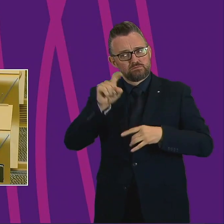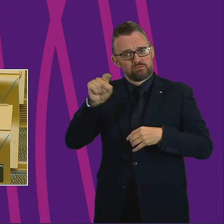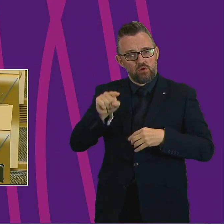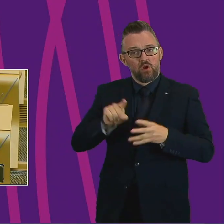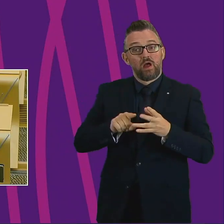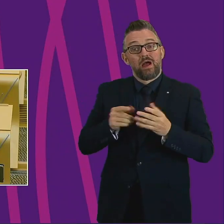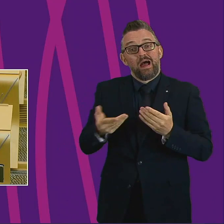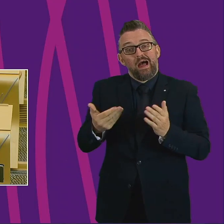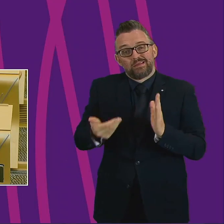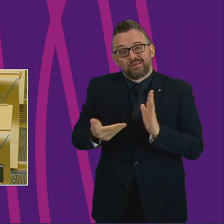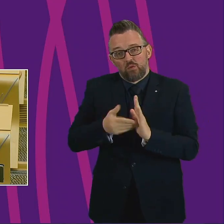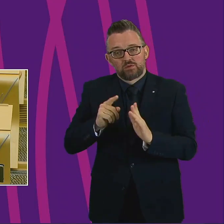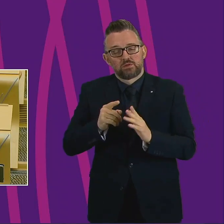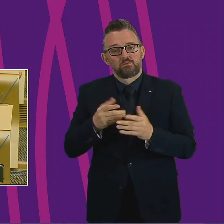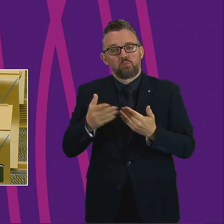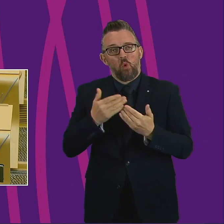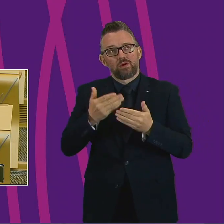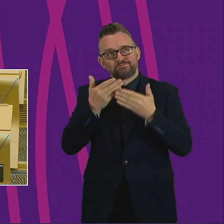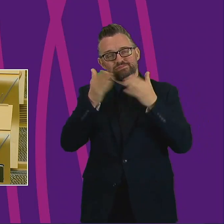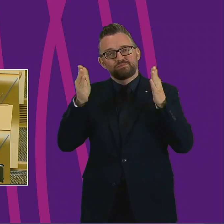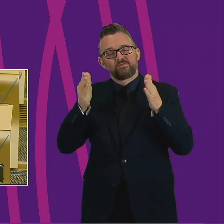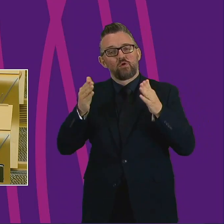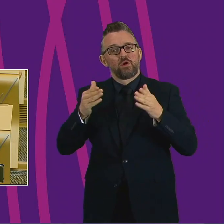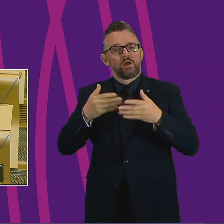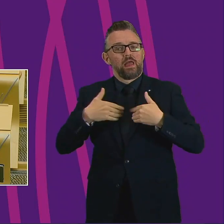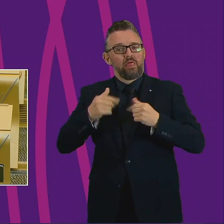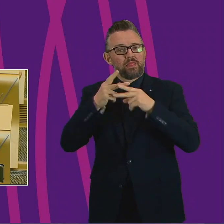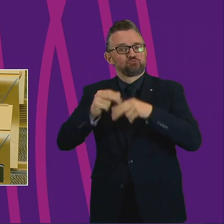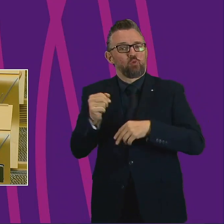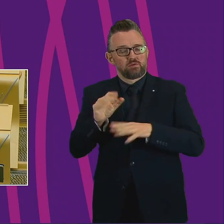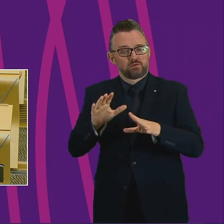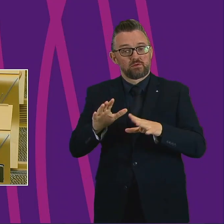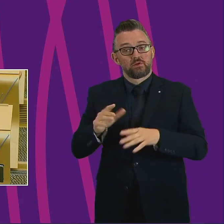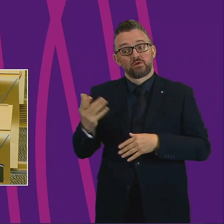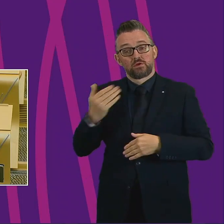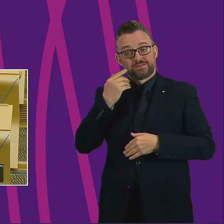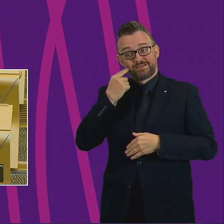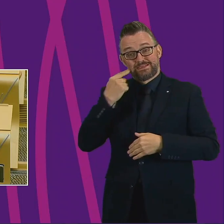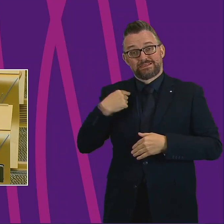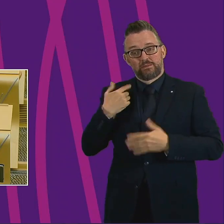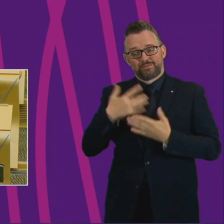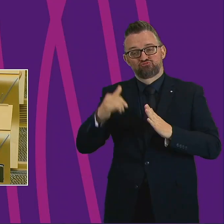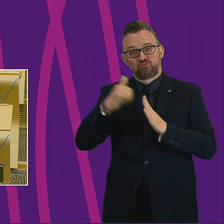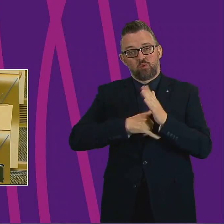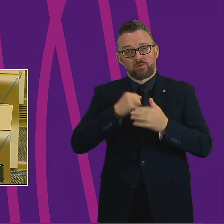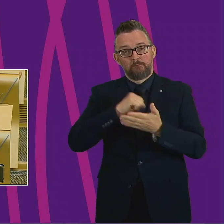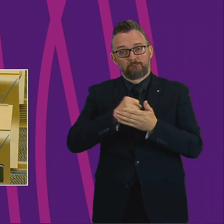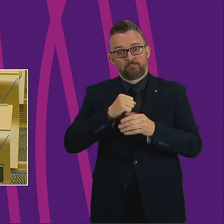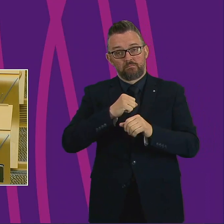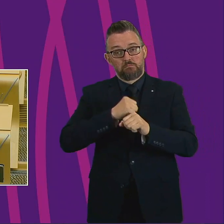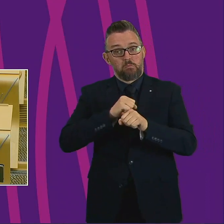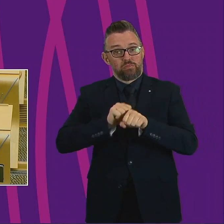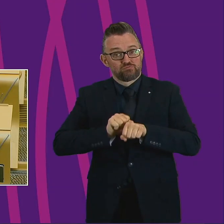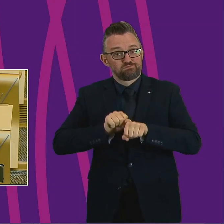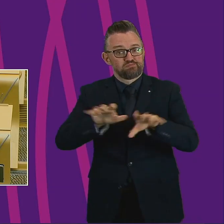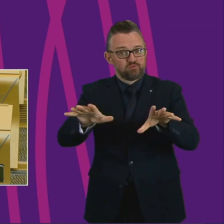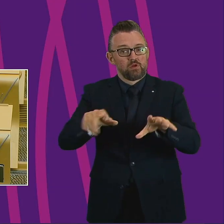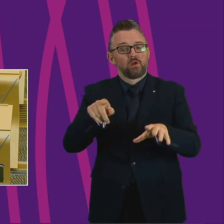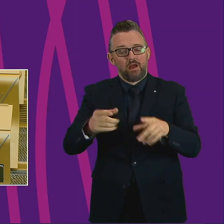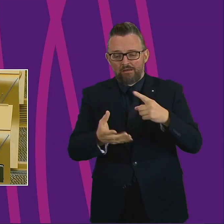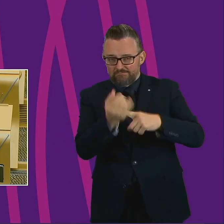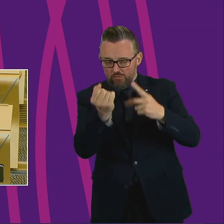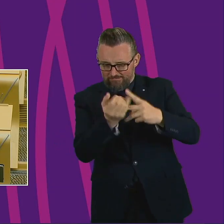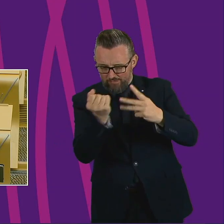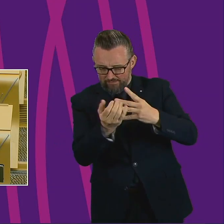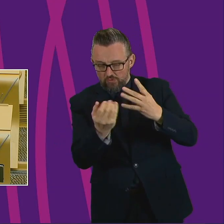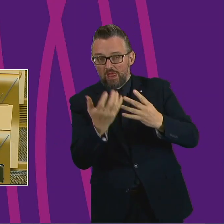learning for NHS Scotland. I have welcomed the report which was published yesterday and its important findings,